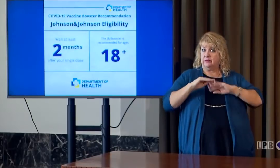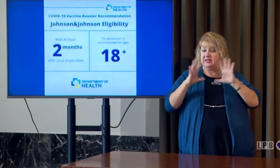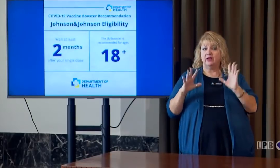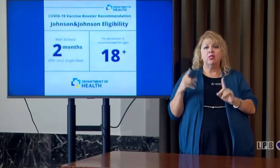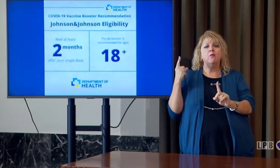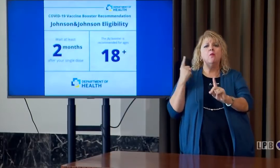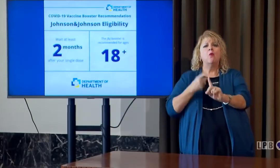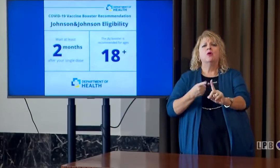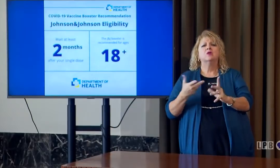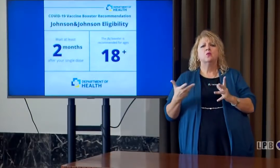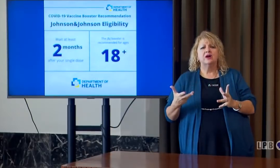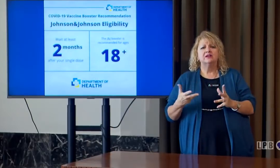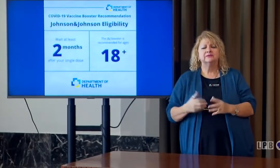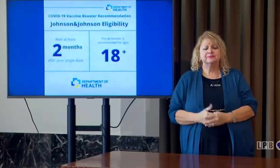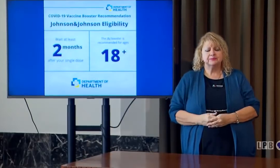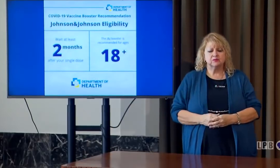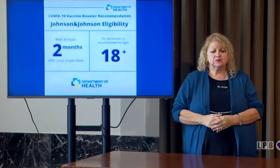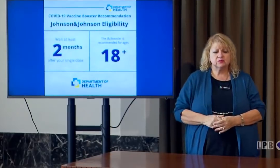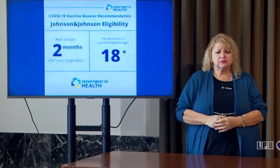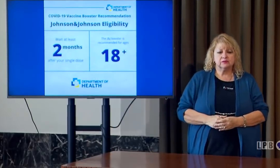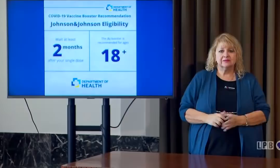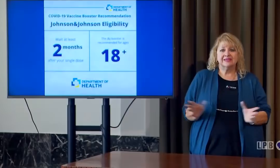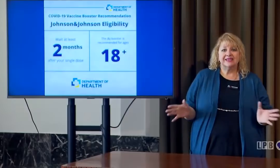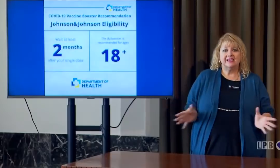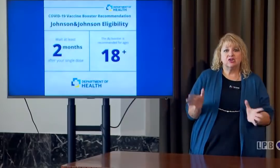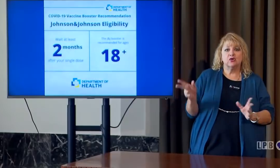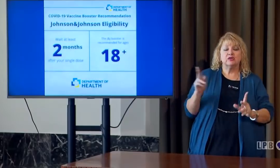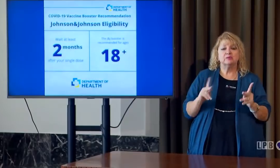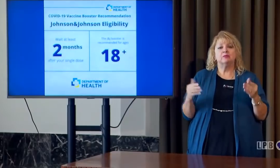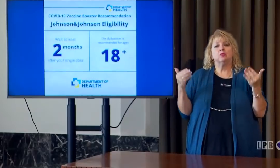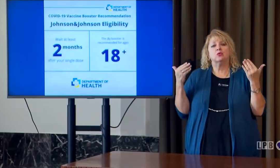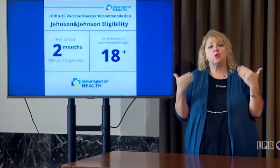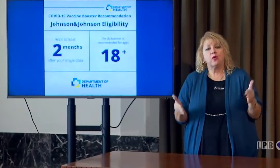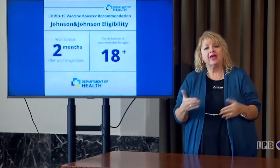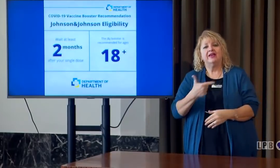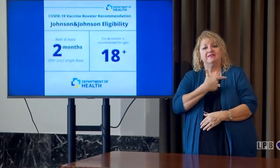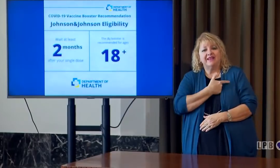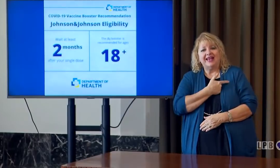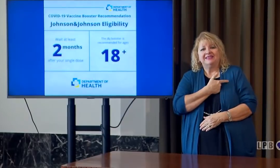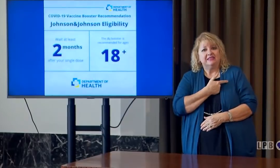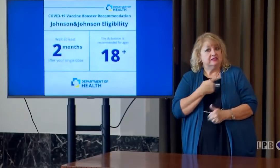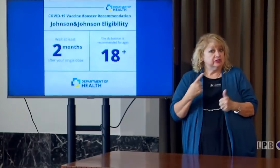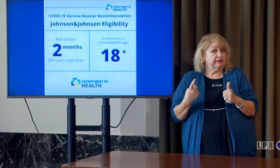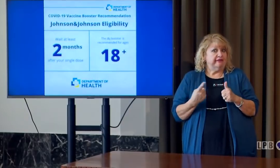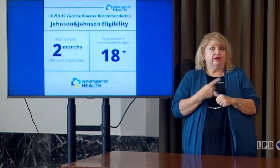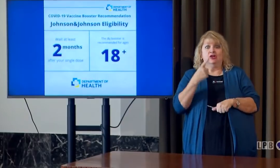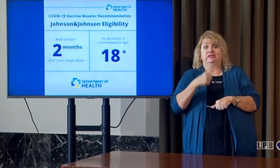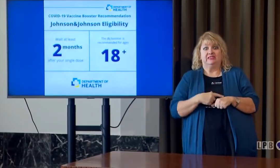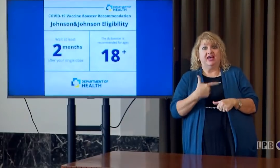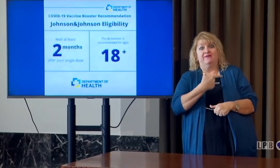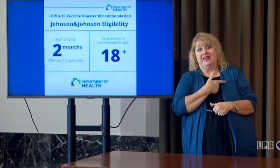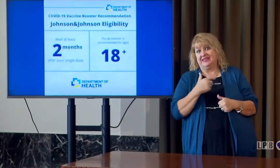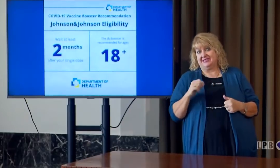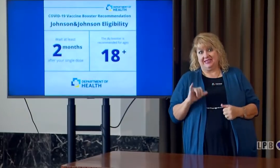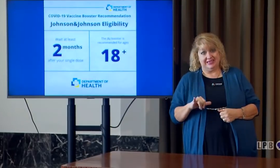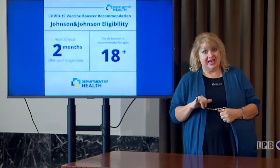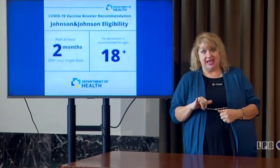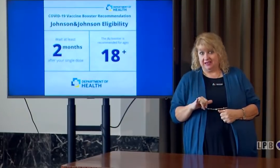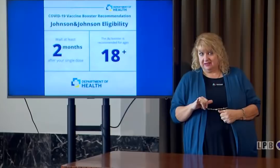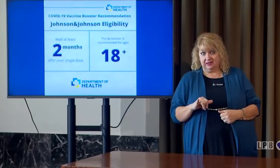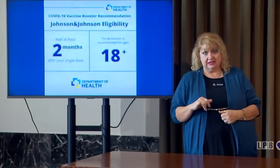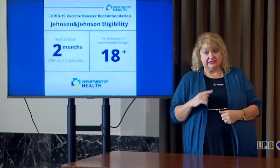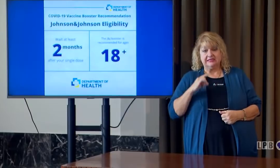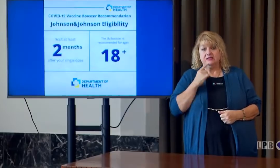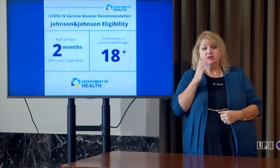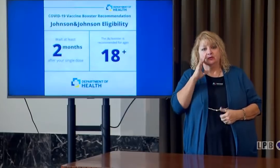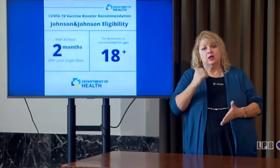objective is to encourage more people to get vaccinated in the first place. That's going to be what helps